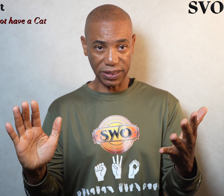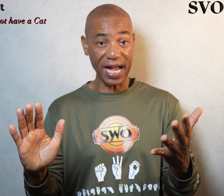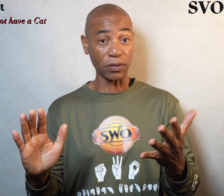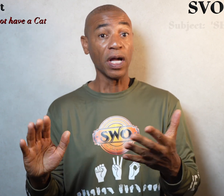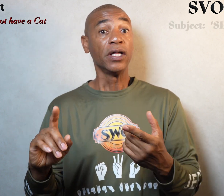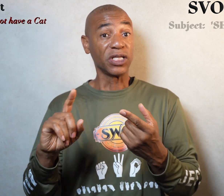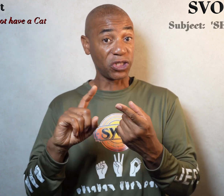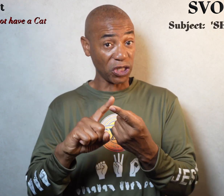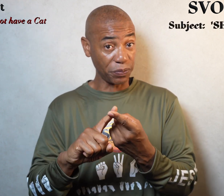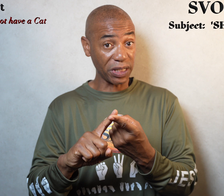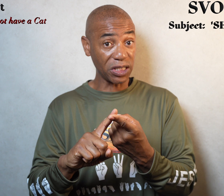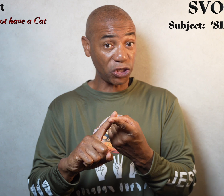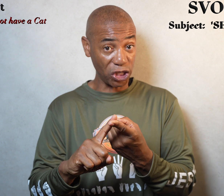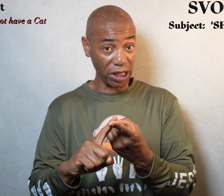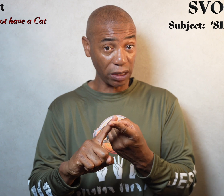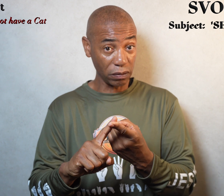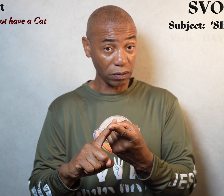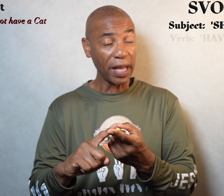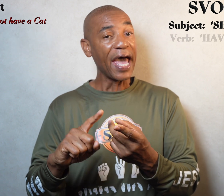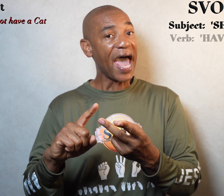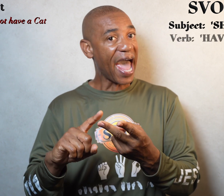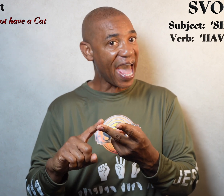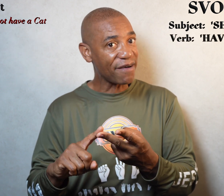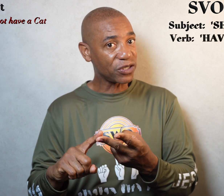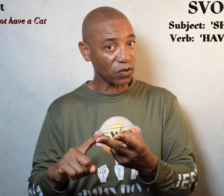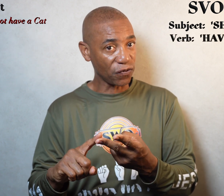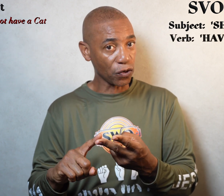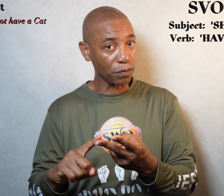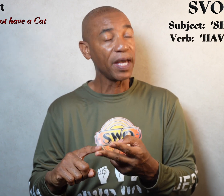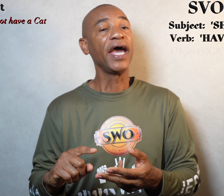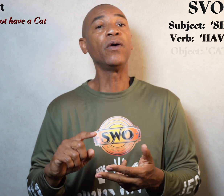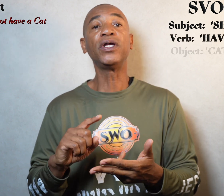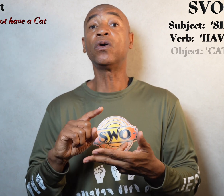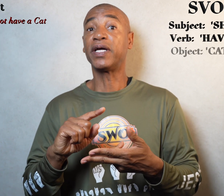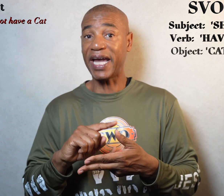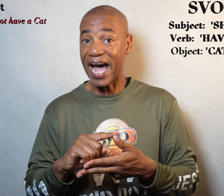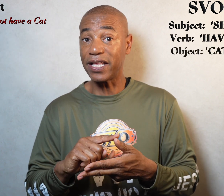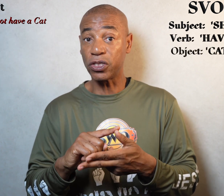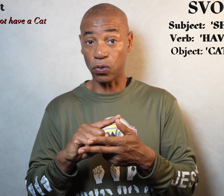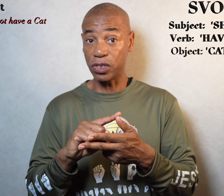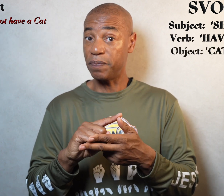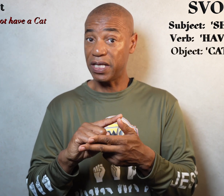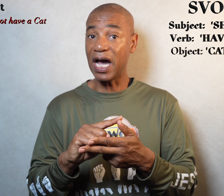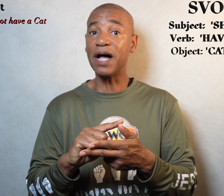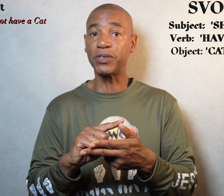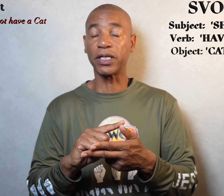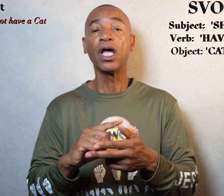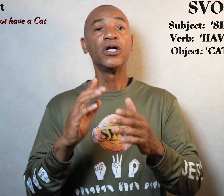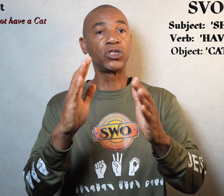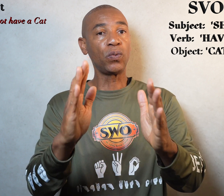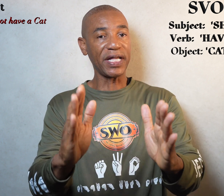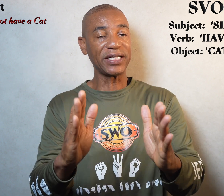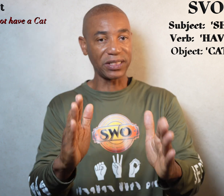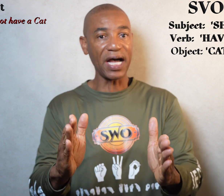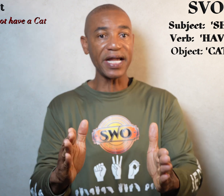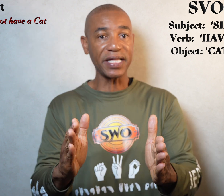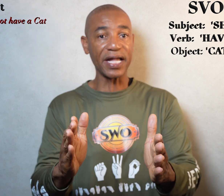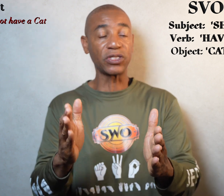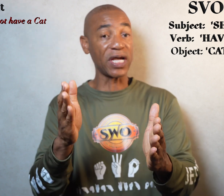down. The subject is she, have is the verb, and we know cat is going to be the object. So when I sign that, signing